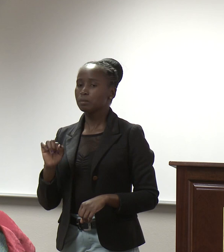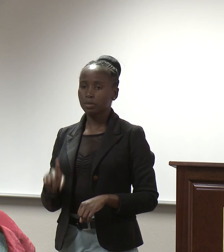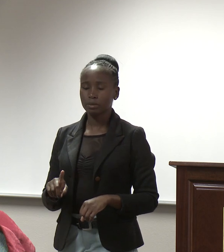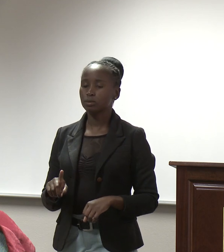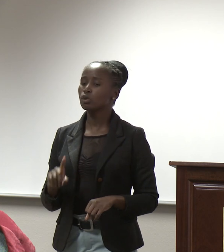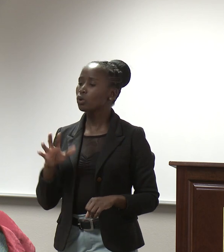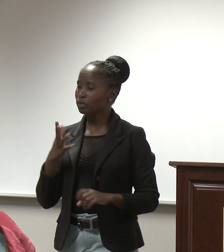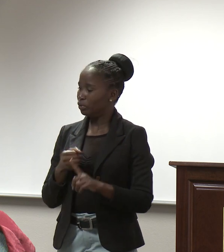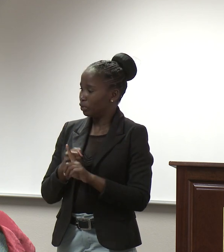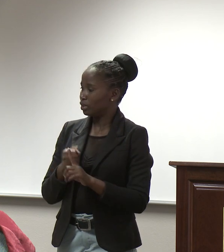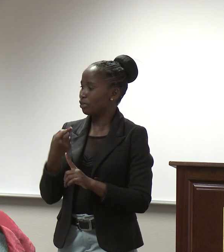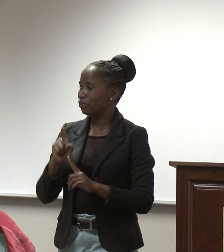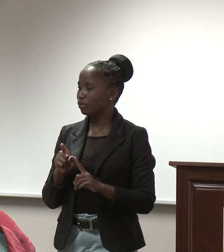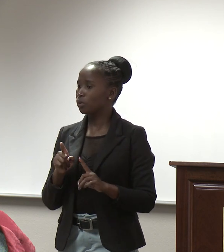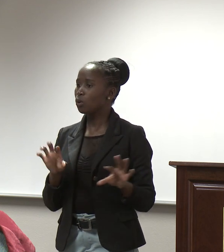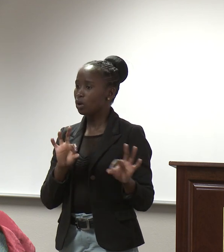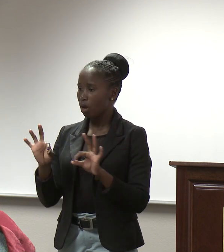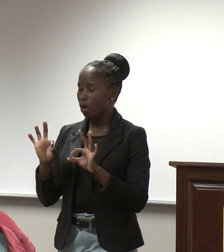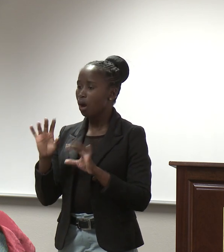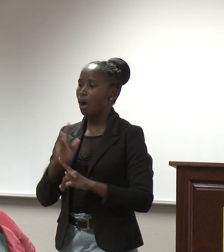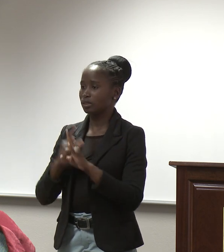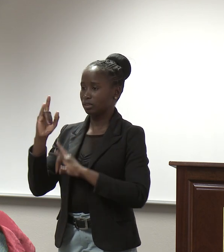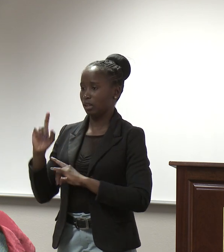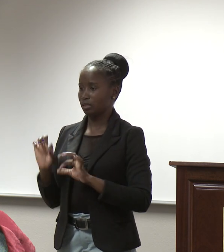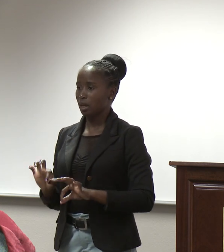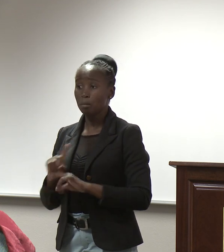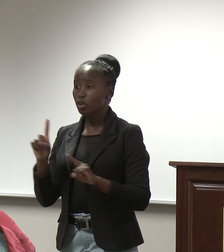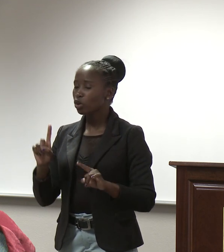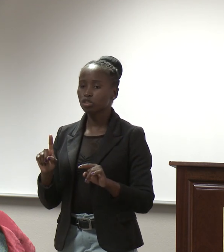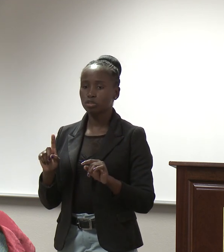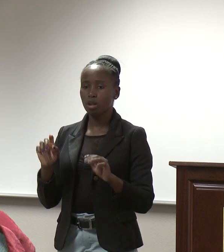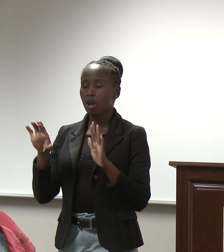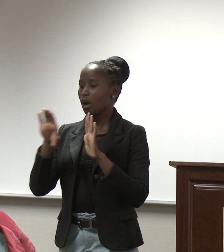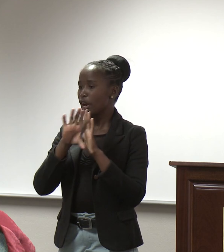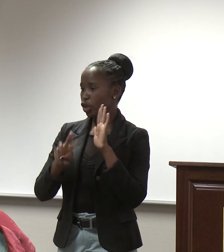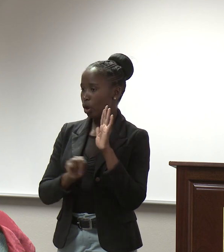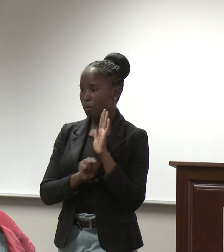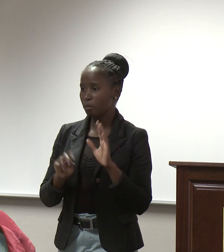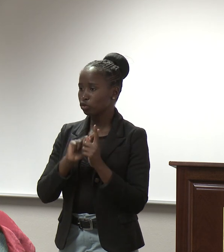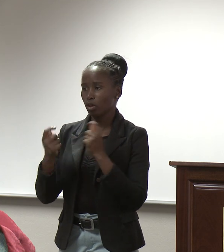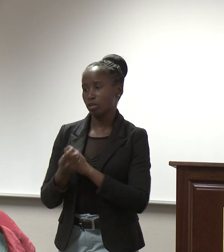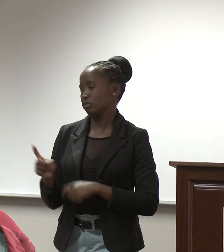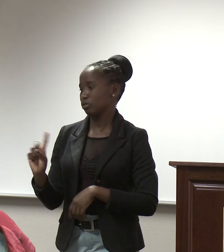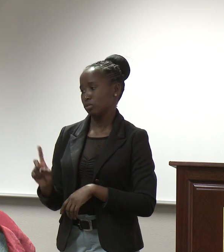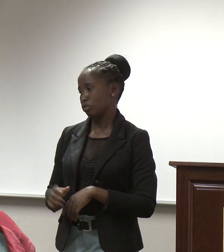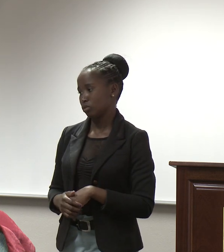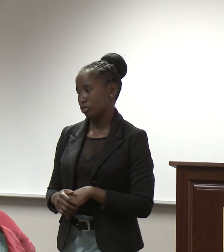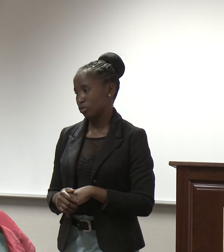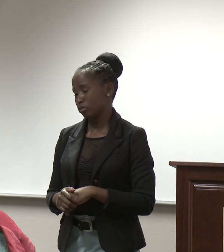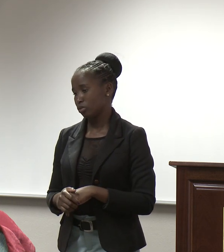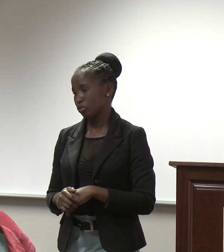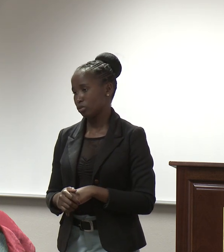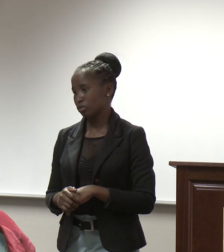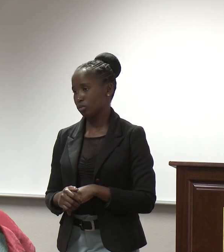access, to democratize the access. Not to change the curriculum, that's a different thing, but to democratize the access. Once